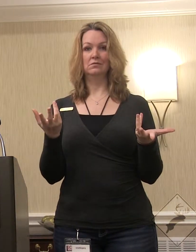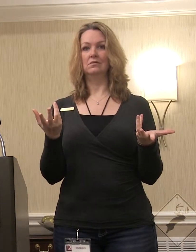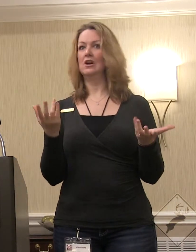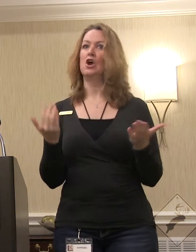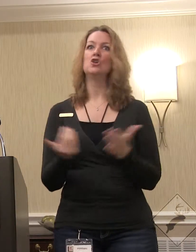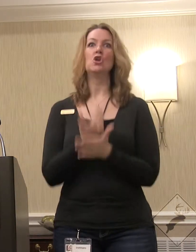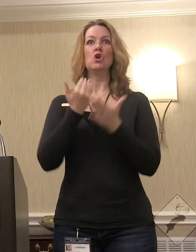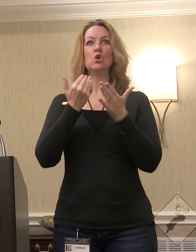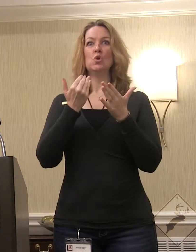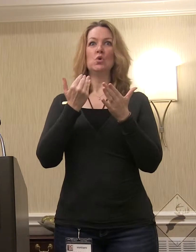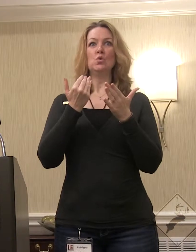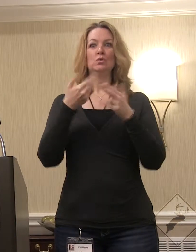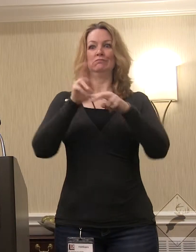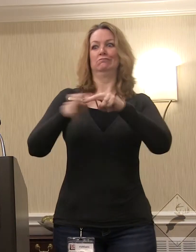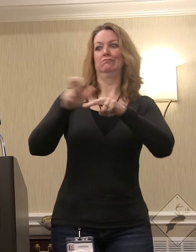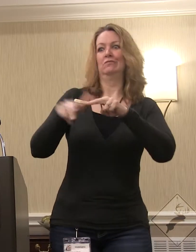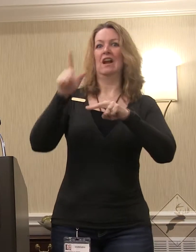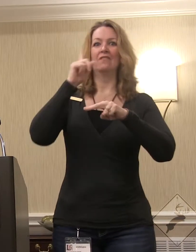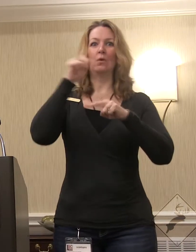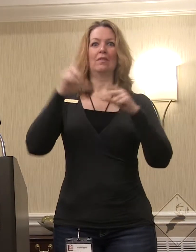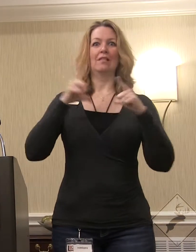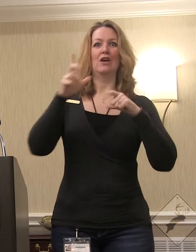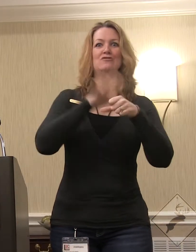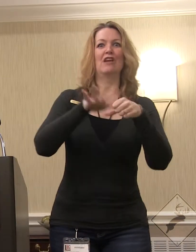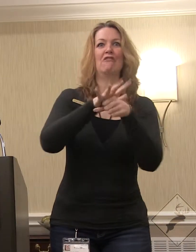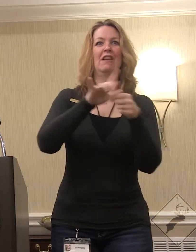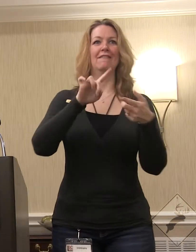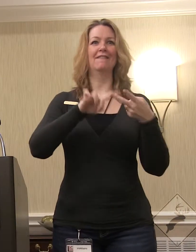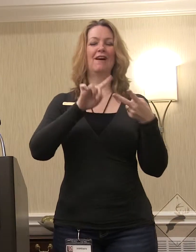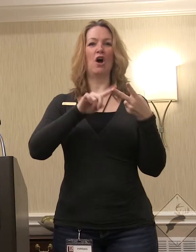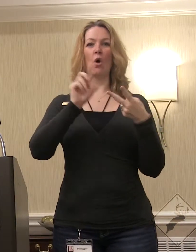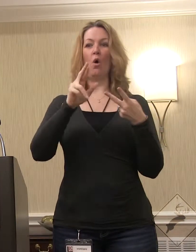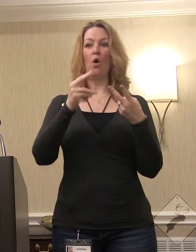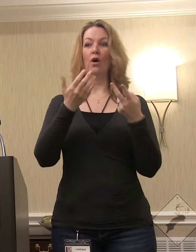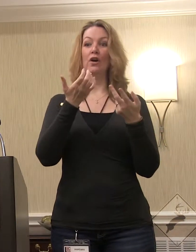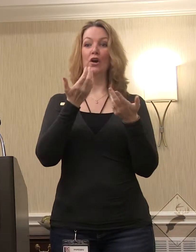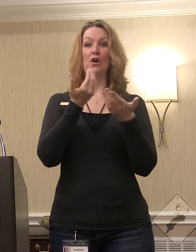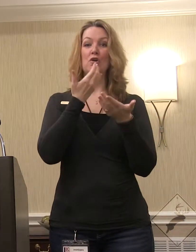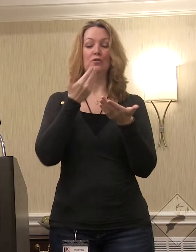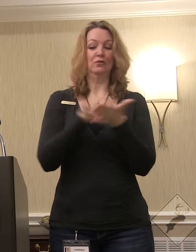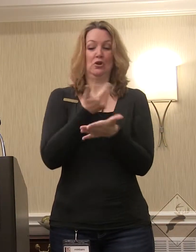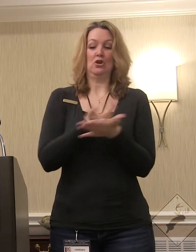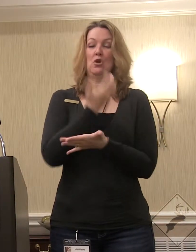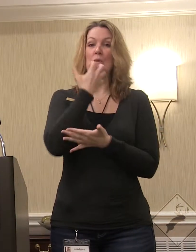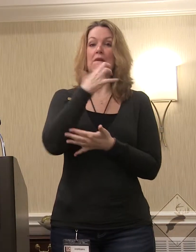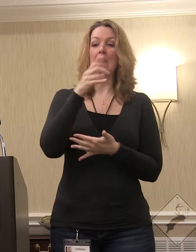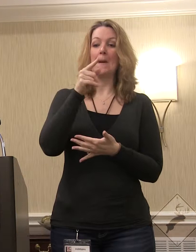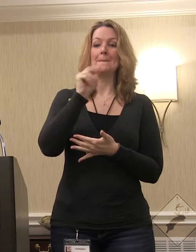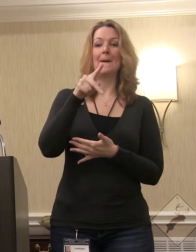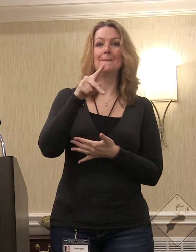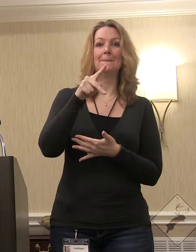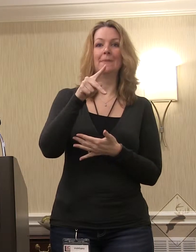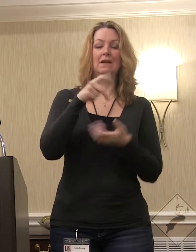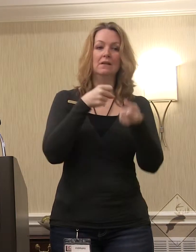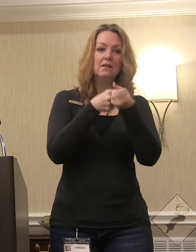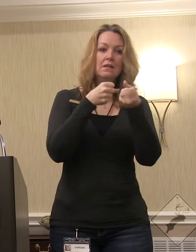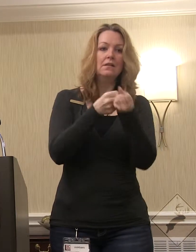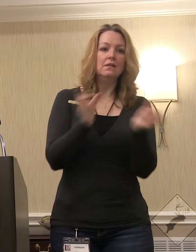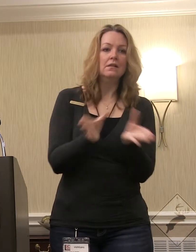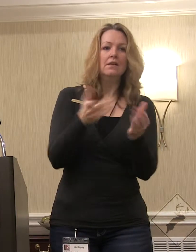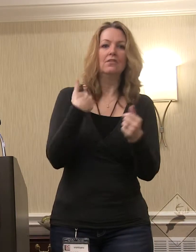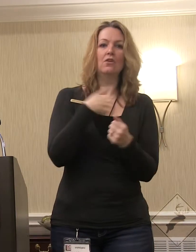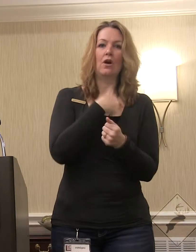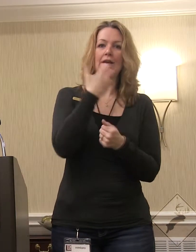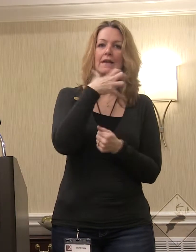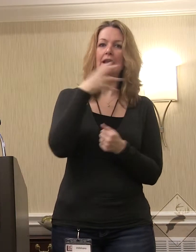new furniture for the lounge, or a new heat pump to supplement the heating and cooling in our play